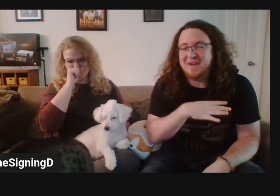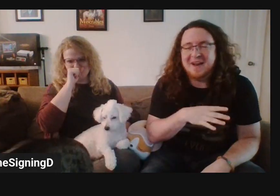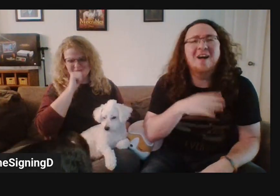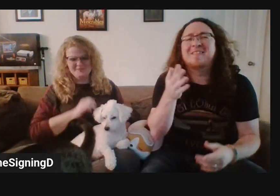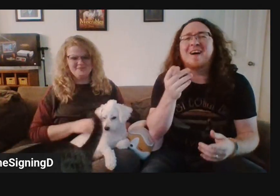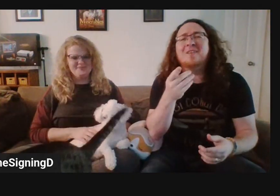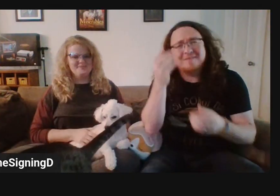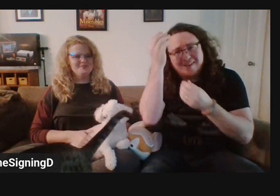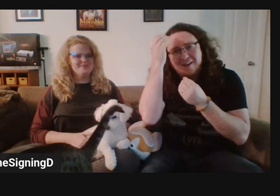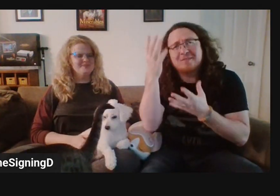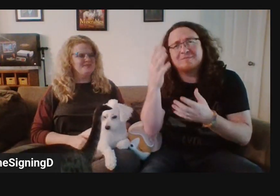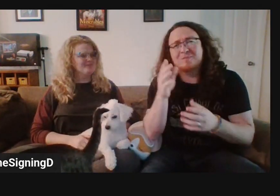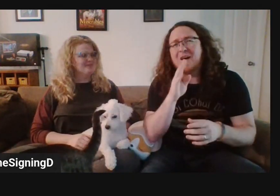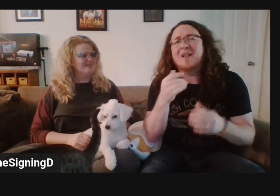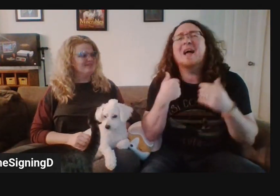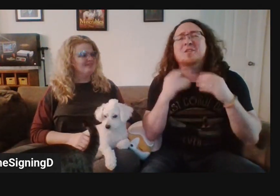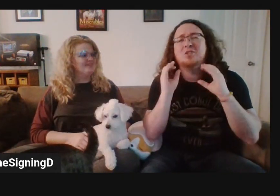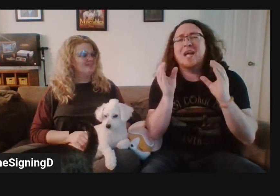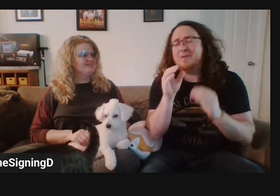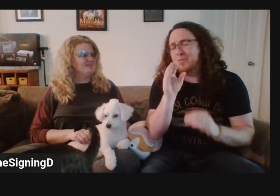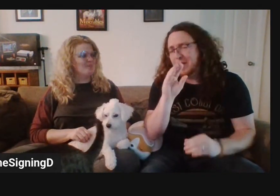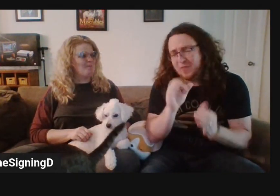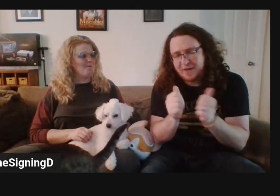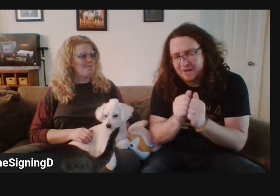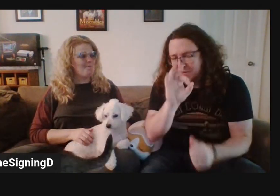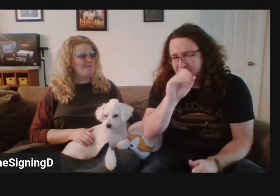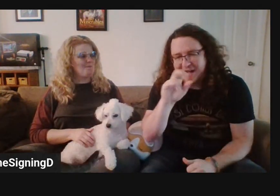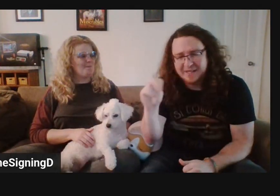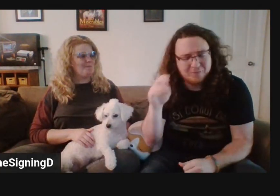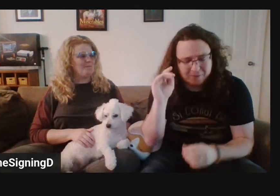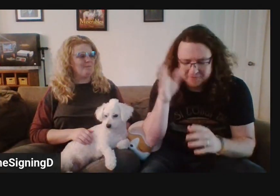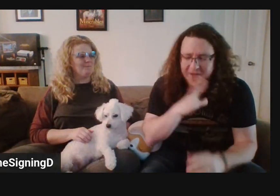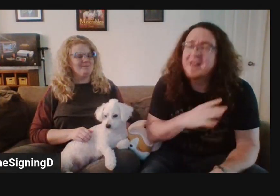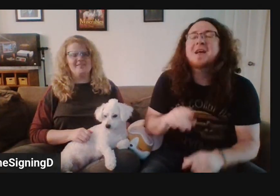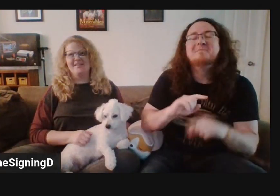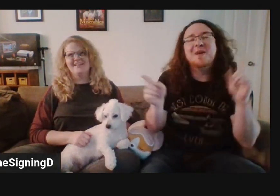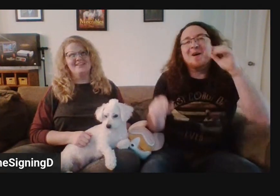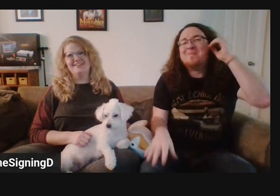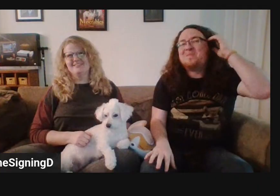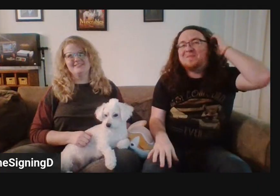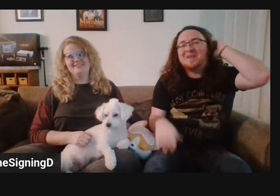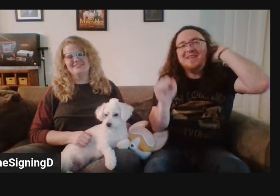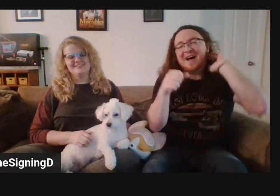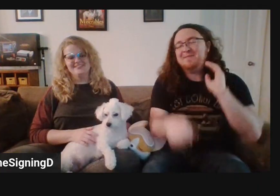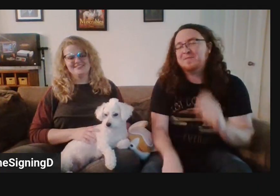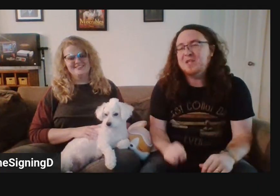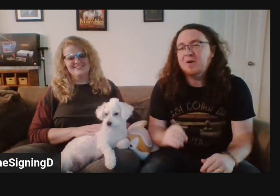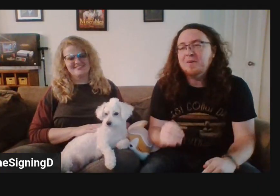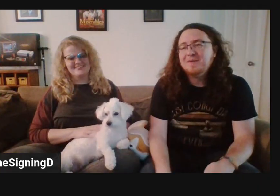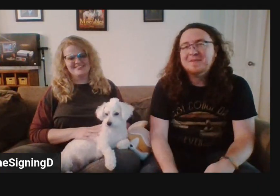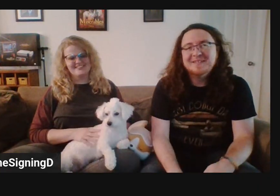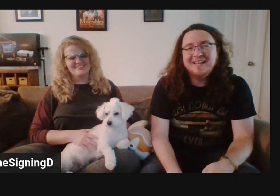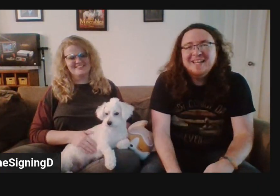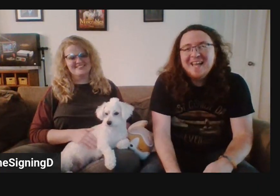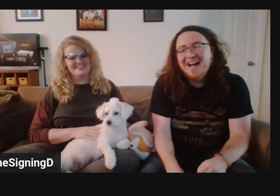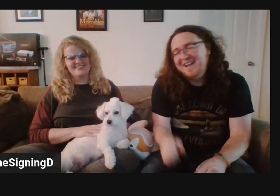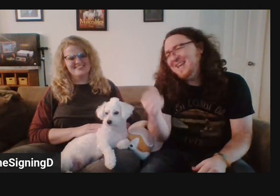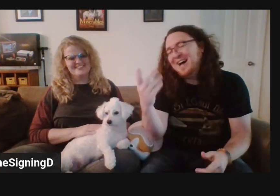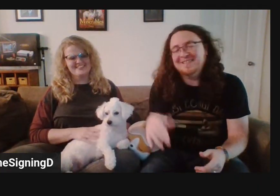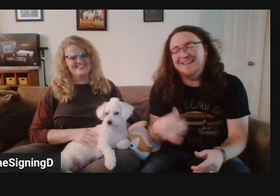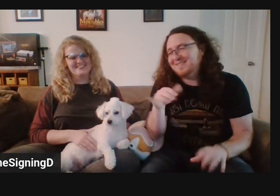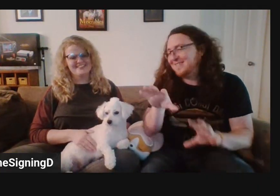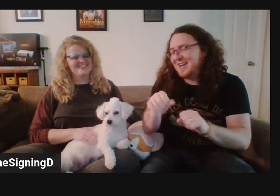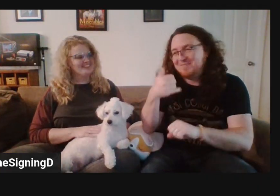It'll be fine. I'll have a chat with Fallon. We'll be fine. But yeah. Because we're friends. We're chums.